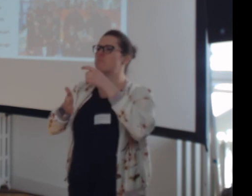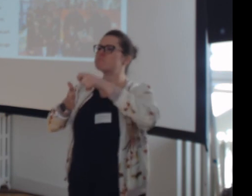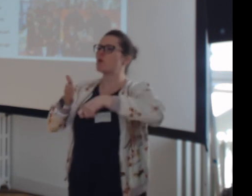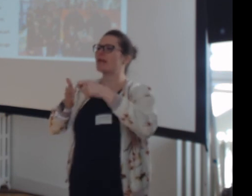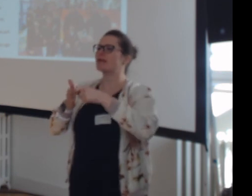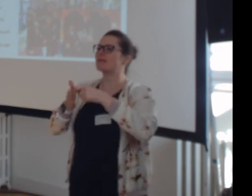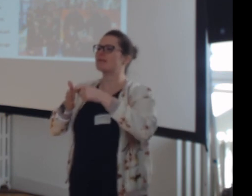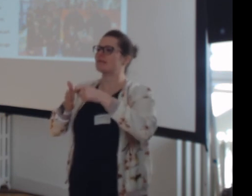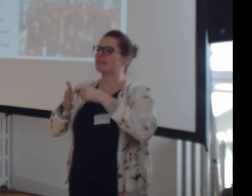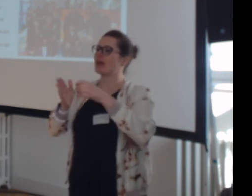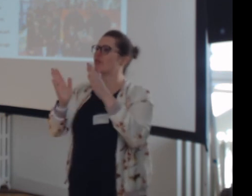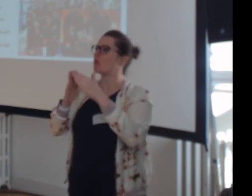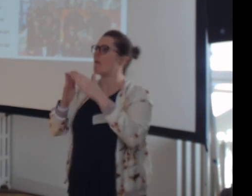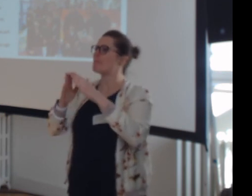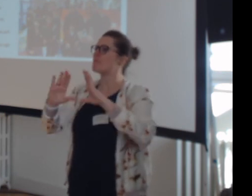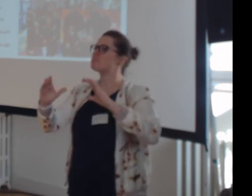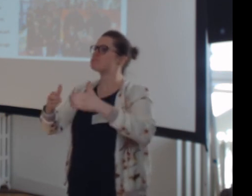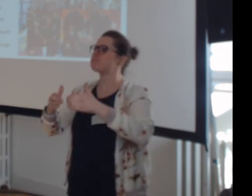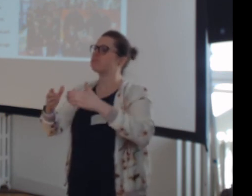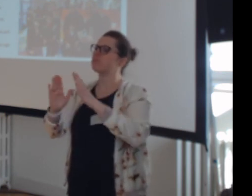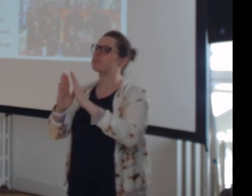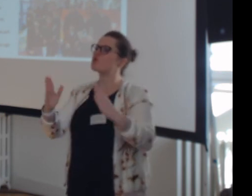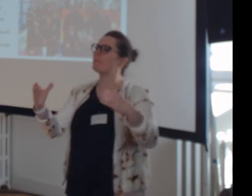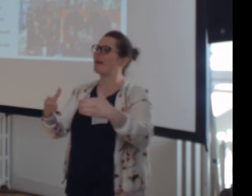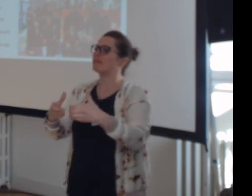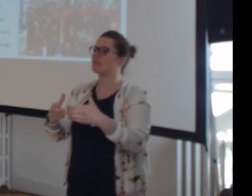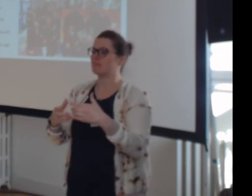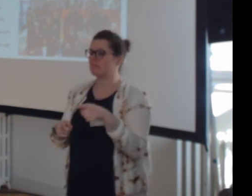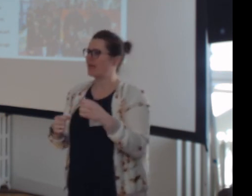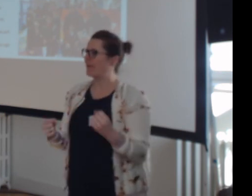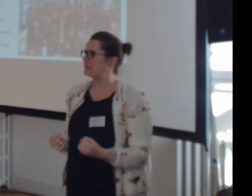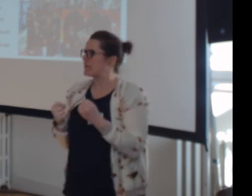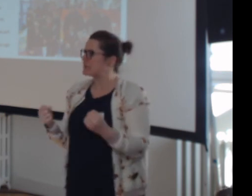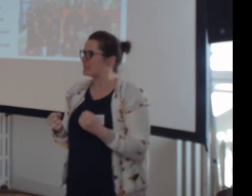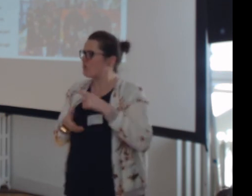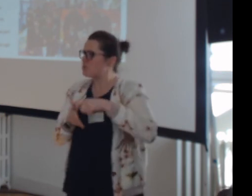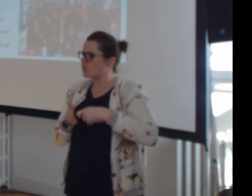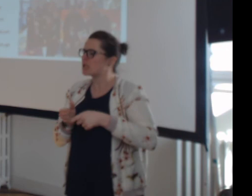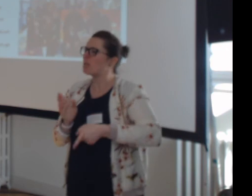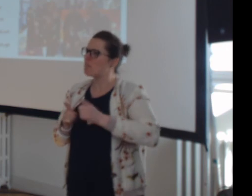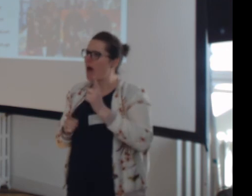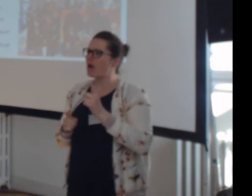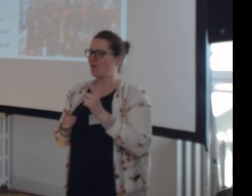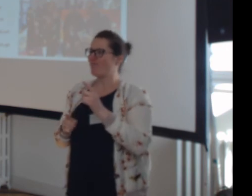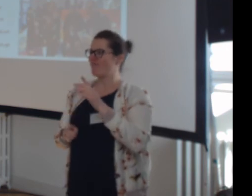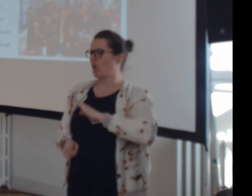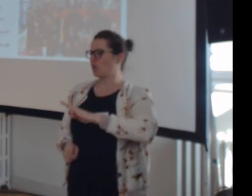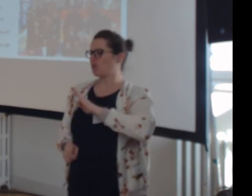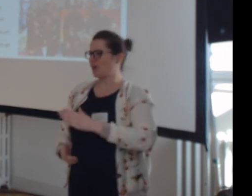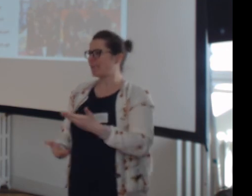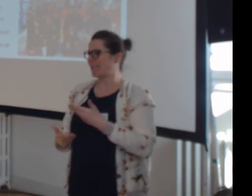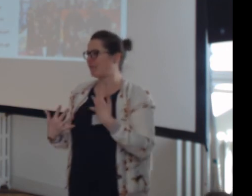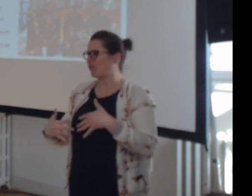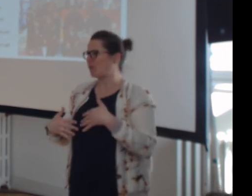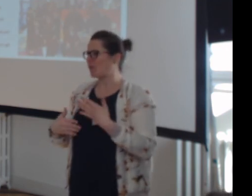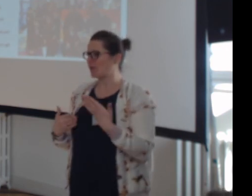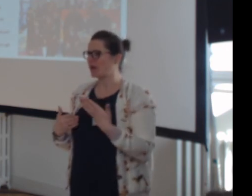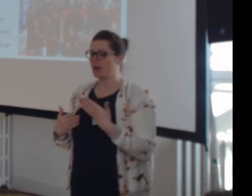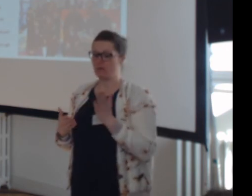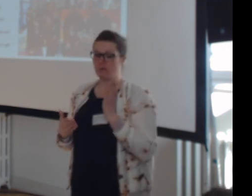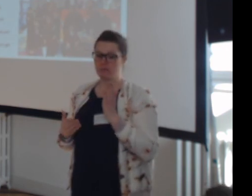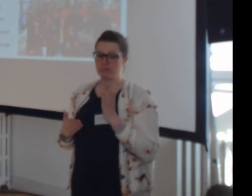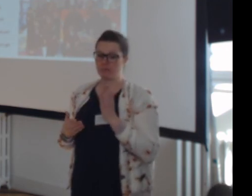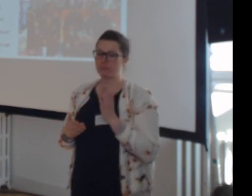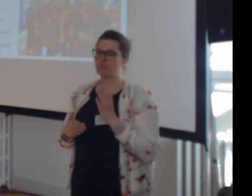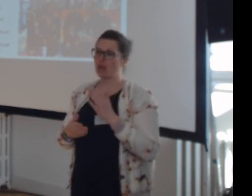Home project. It's a very intensive project, but it's a very satisfying project as well. We've been doing some